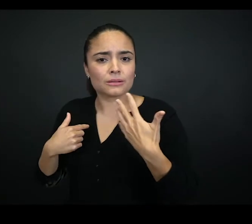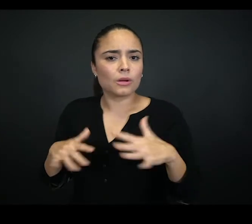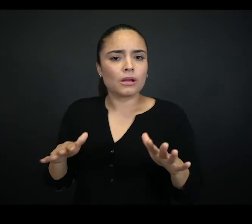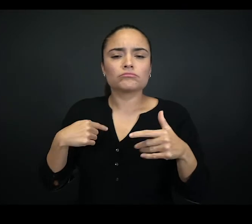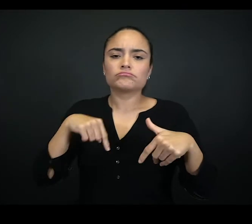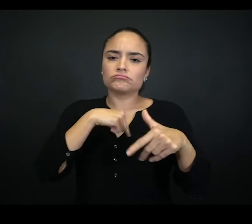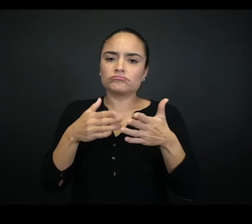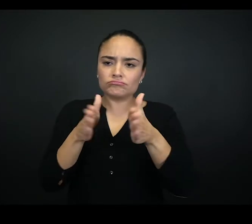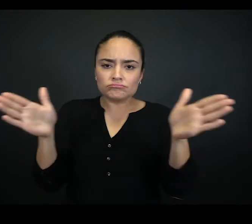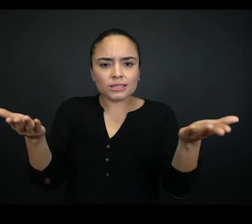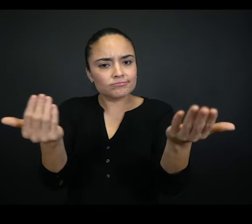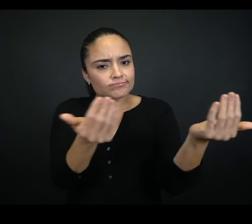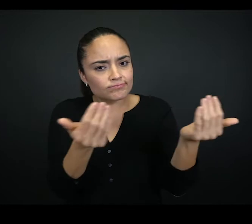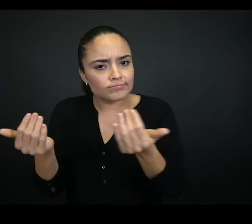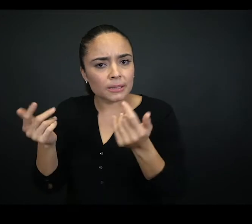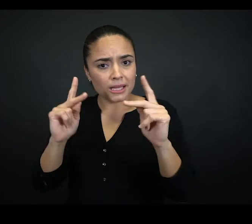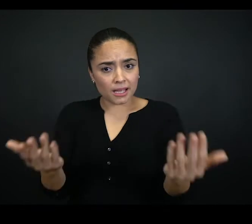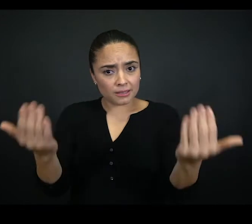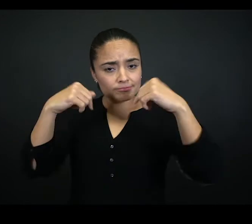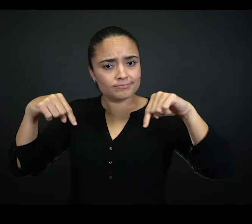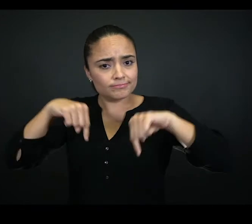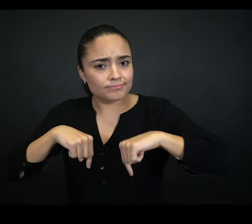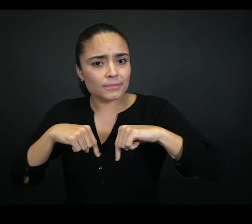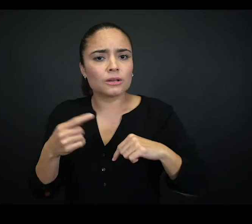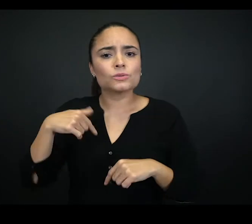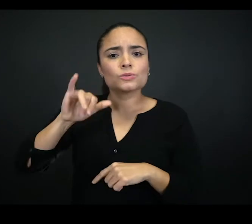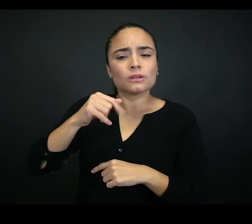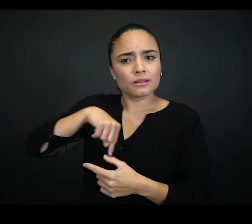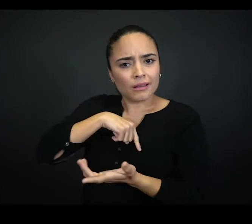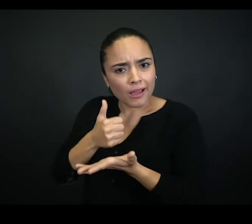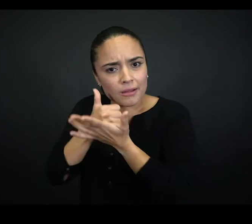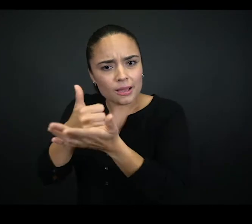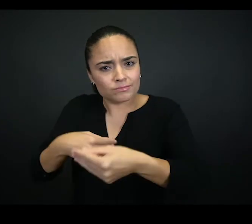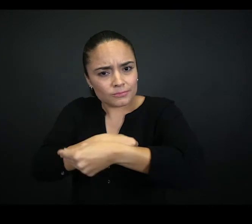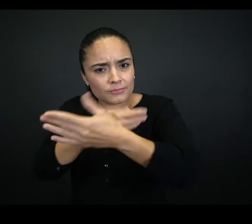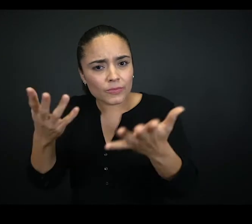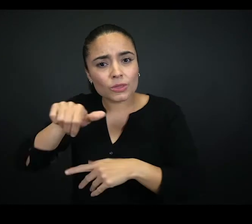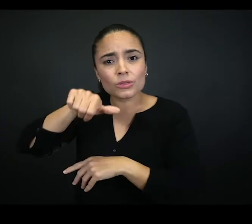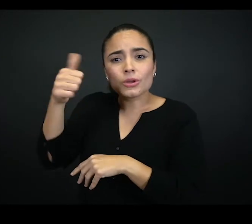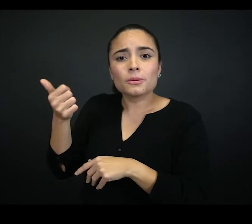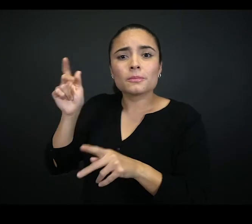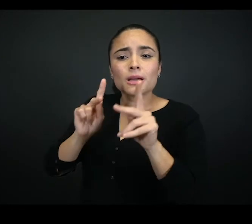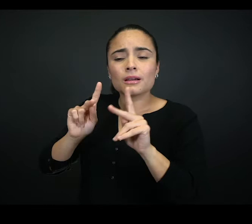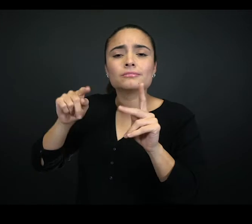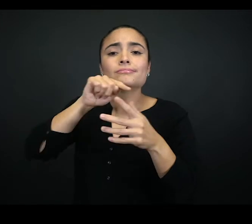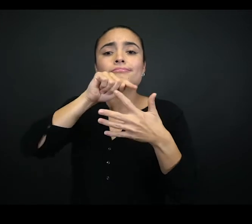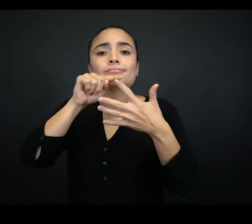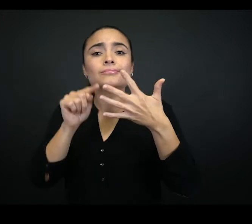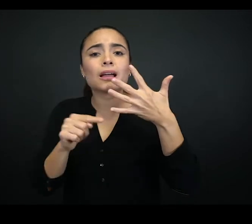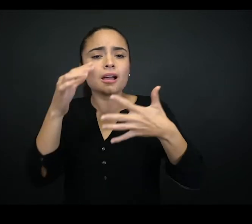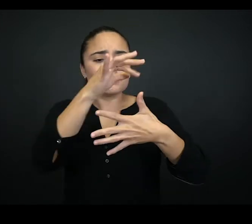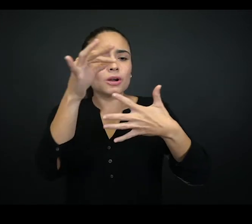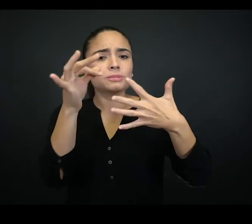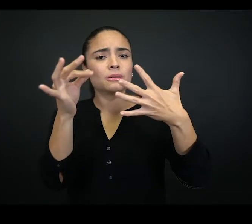other doors where they need to go, like hospital, primary care, mental health, so housing, so bringing them